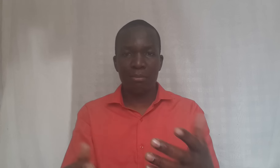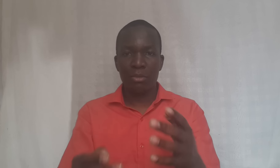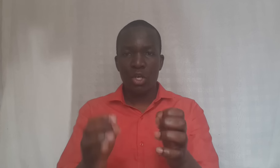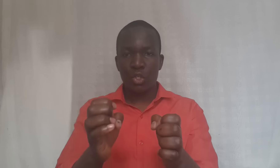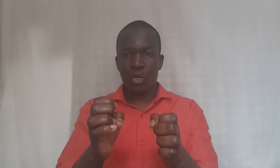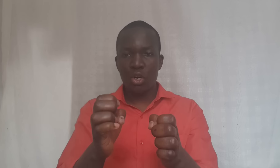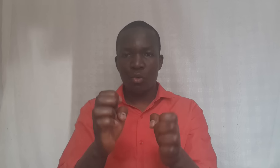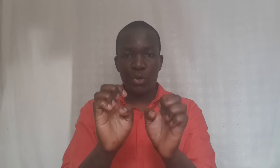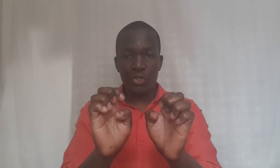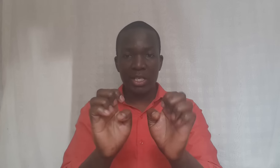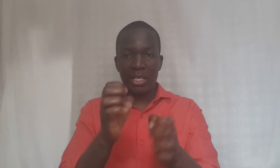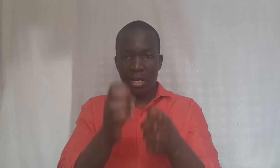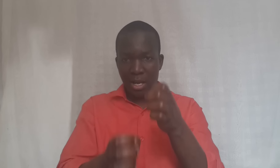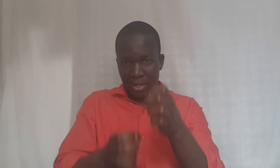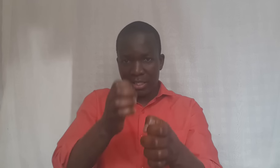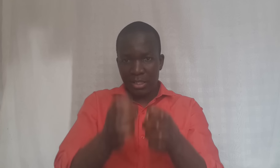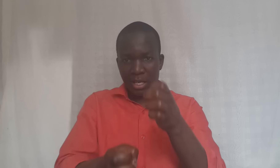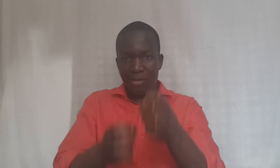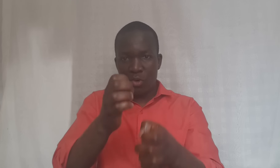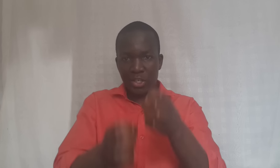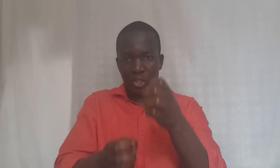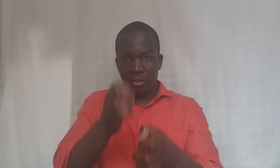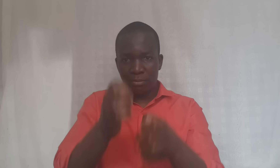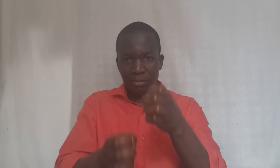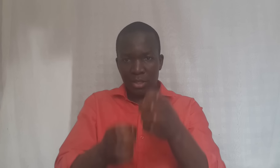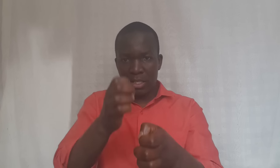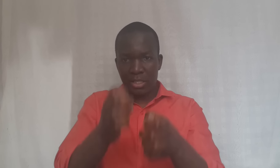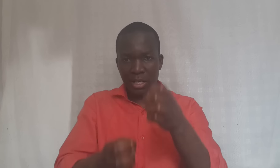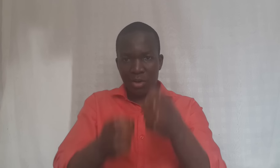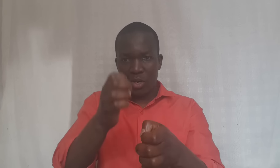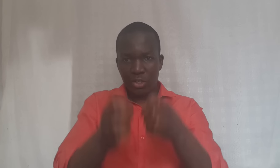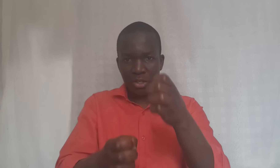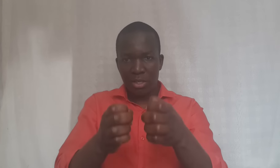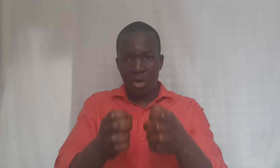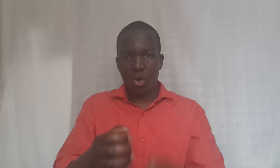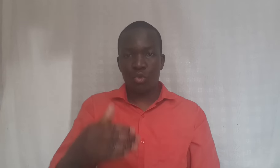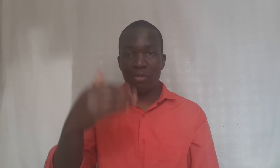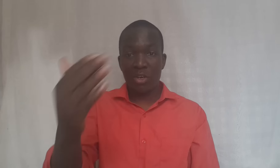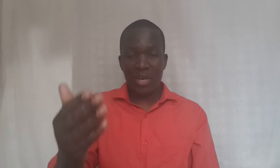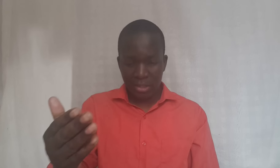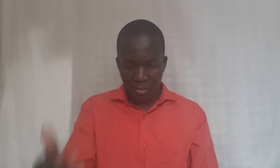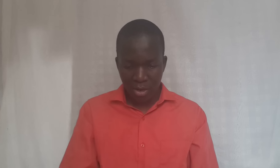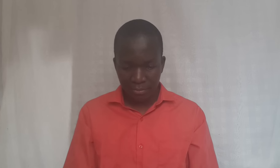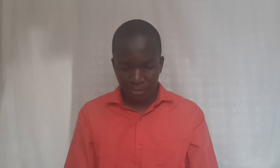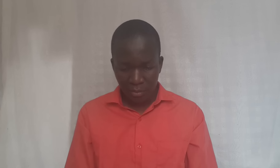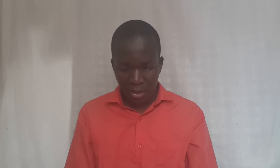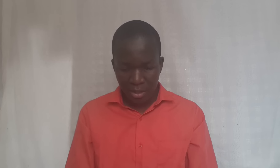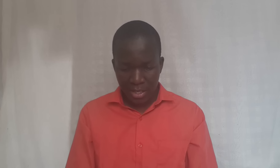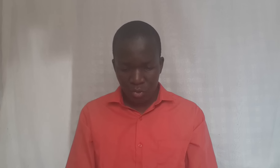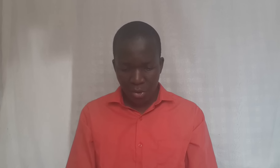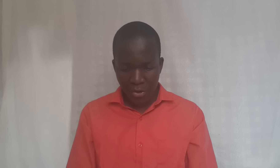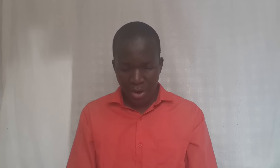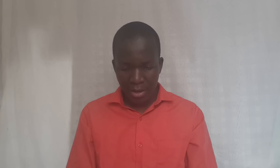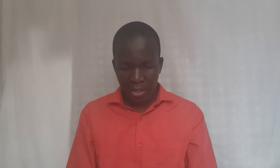exam. So we use E. This is evaluation. This is evaluation, or to evaluate someone. The next word here is